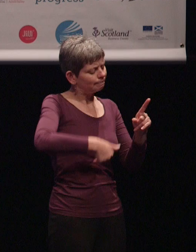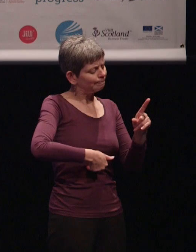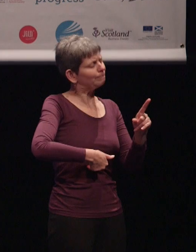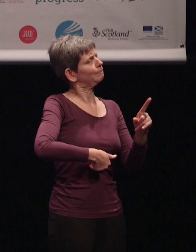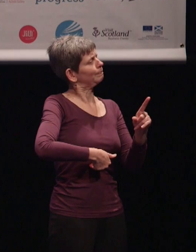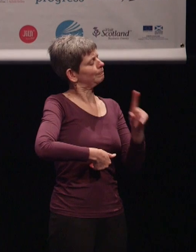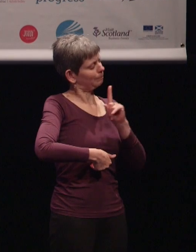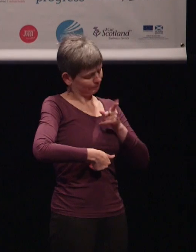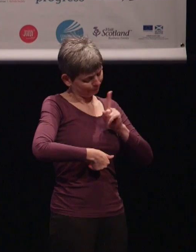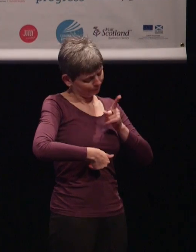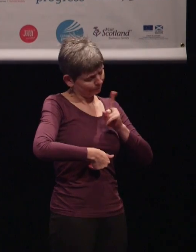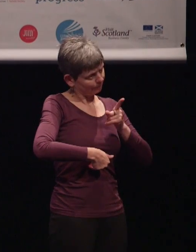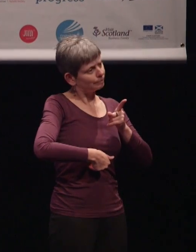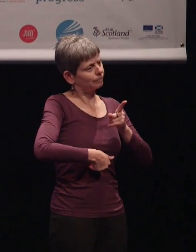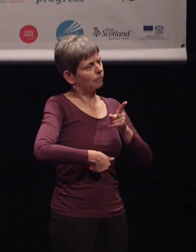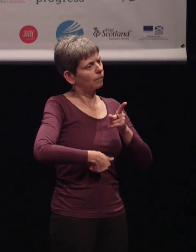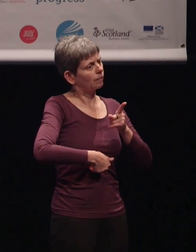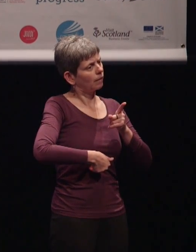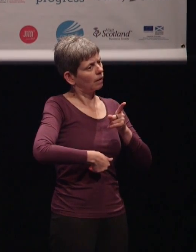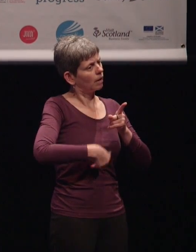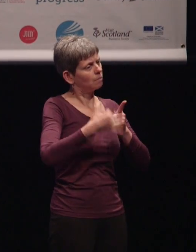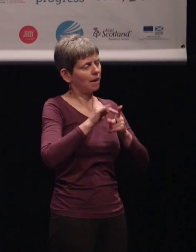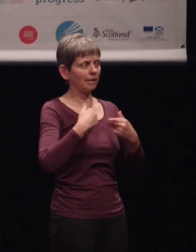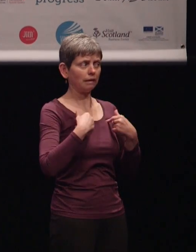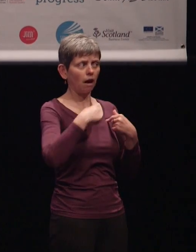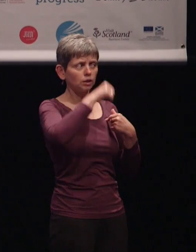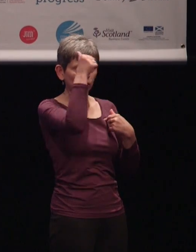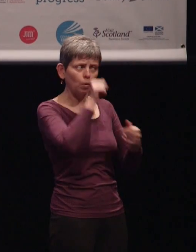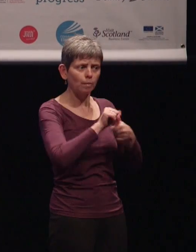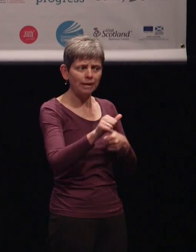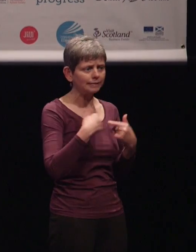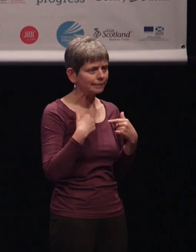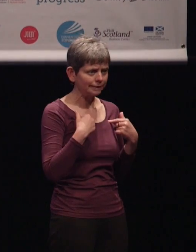mechanism and realize that we don't know what's best for them.